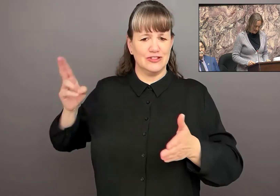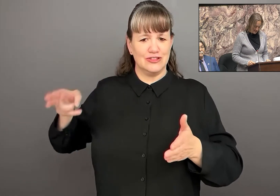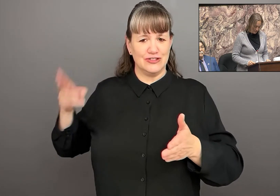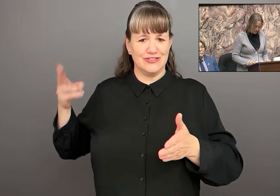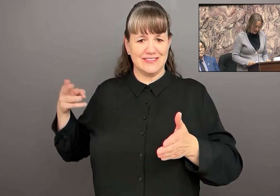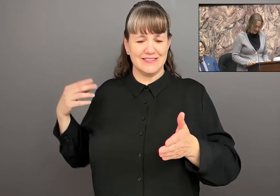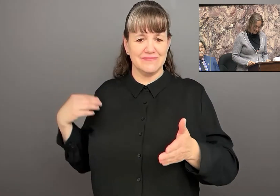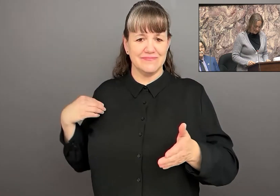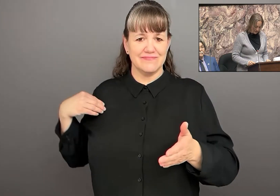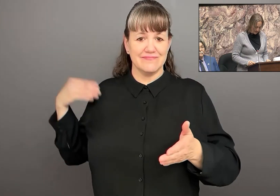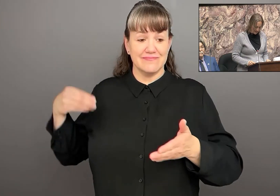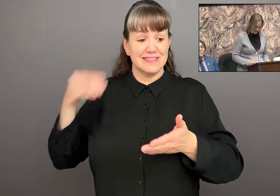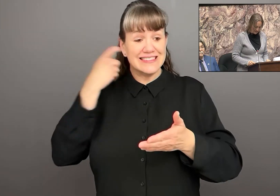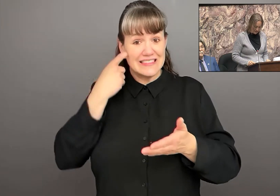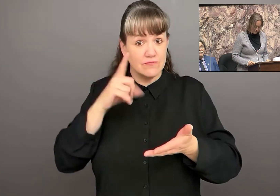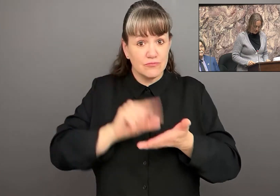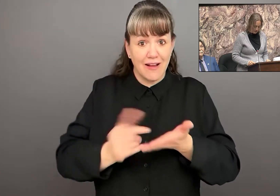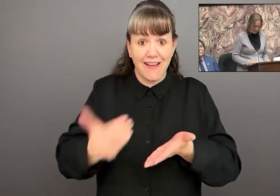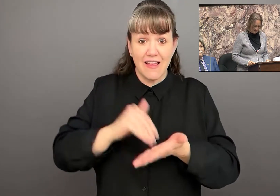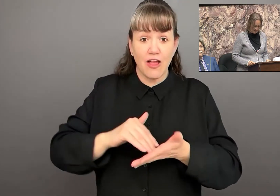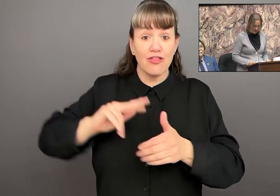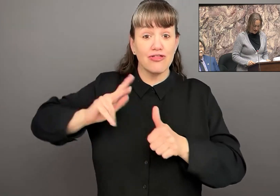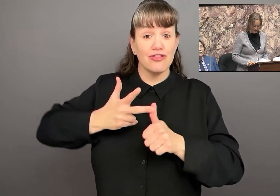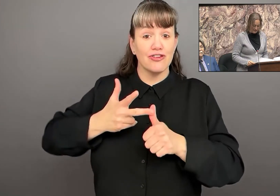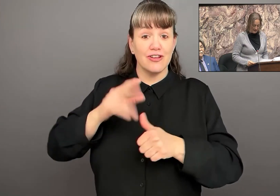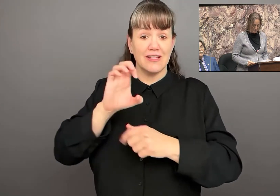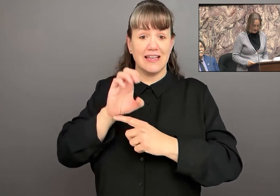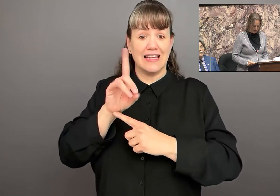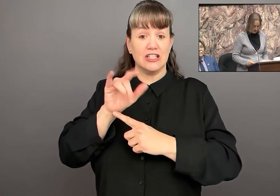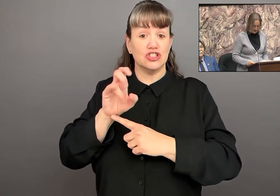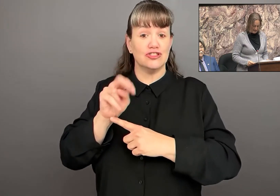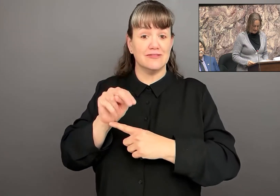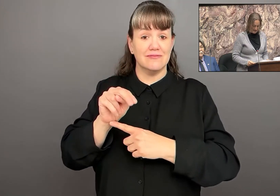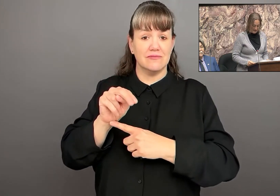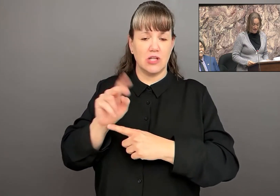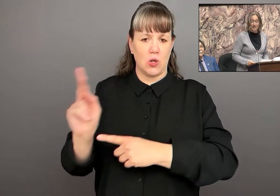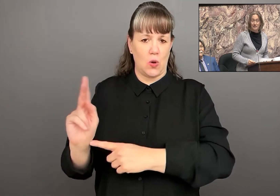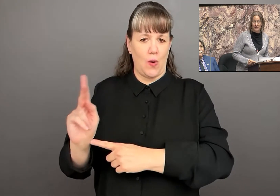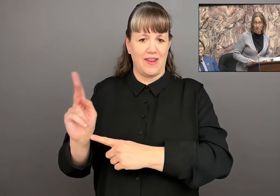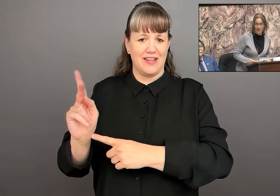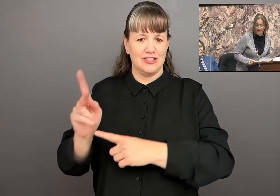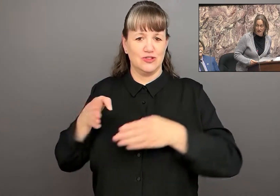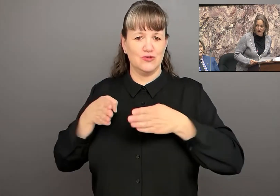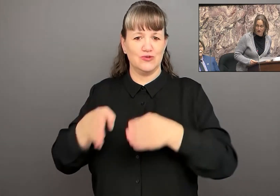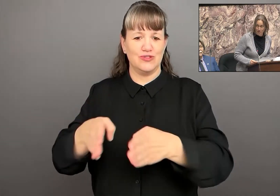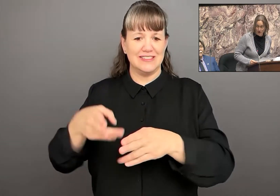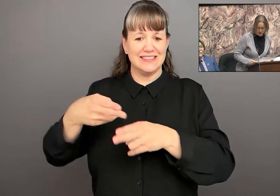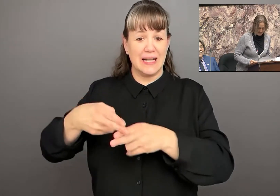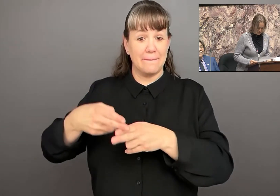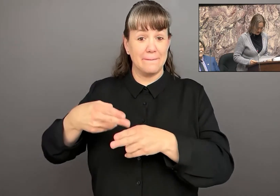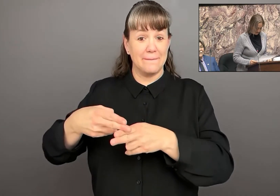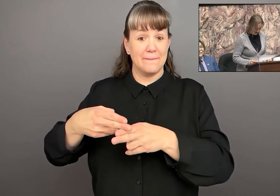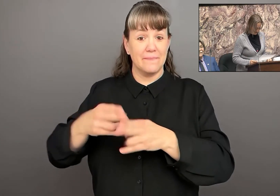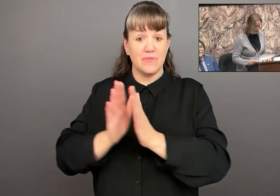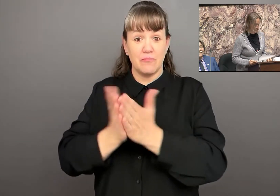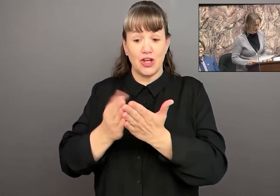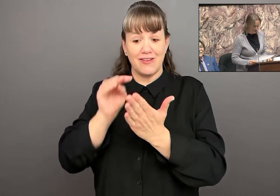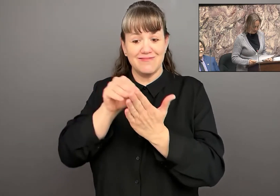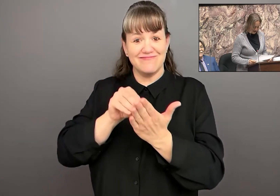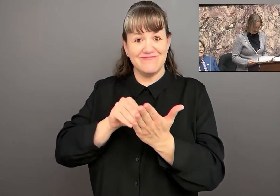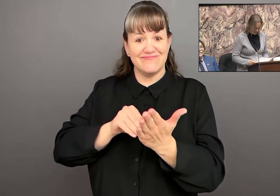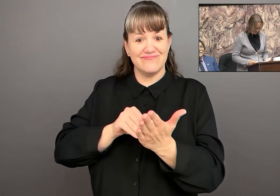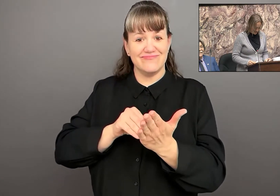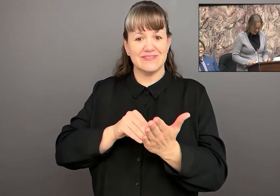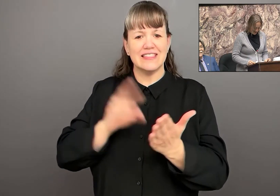book, which tells the stories of the individuals behind the names of our streets. This book's available for purchase, by the way, through the